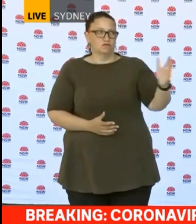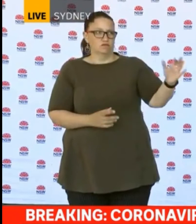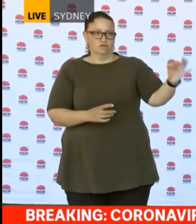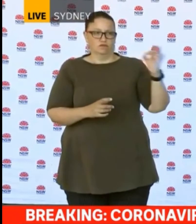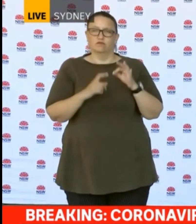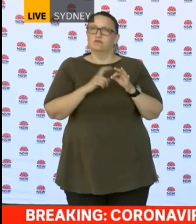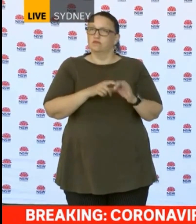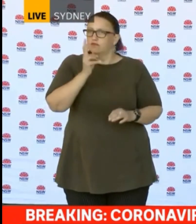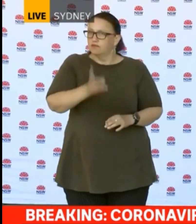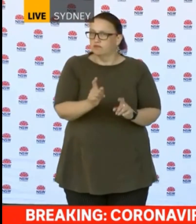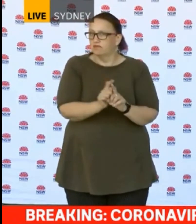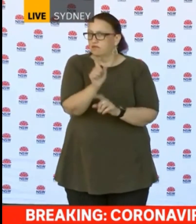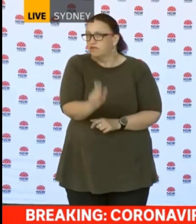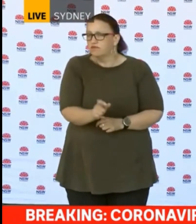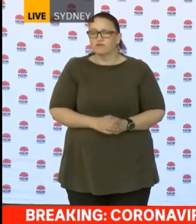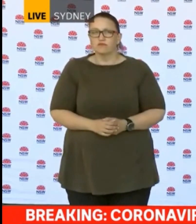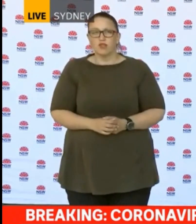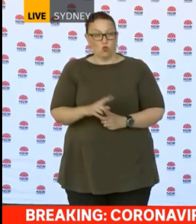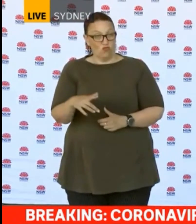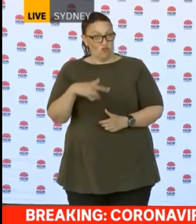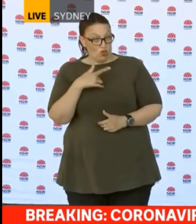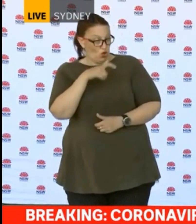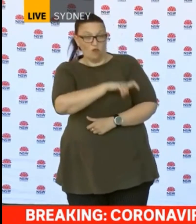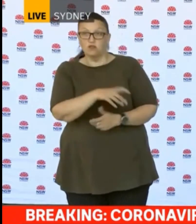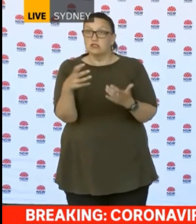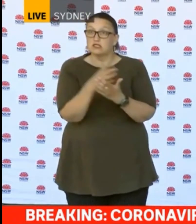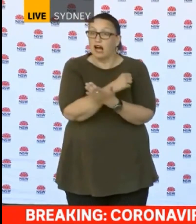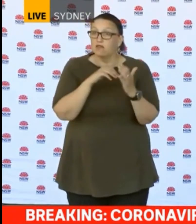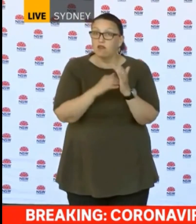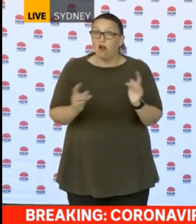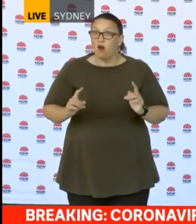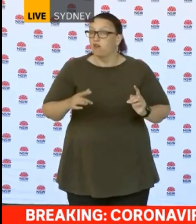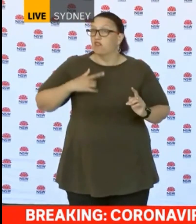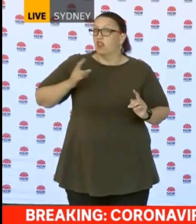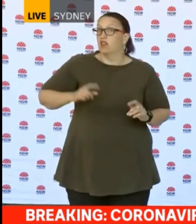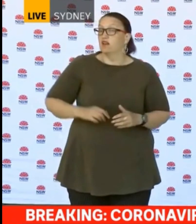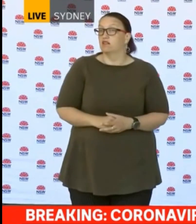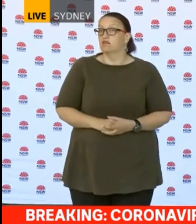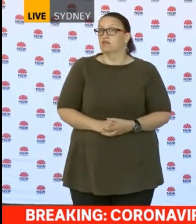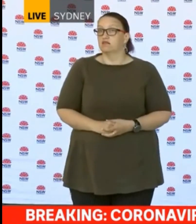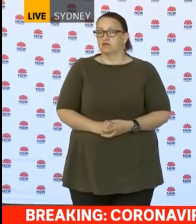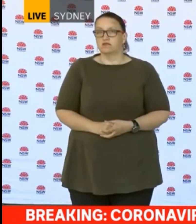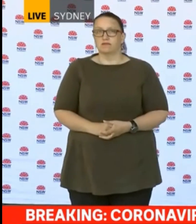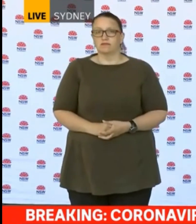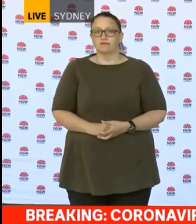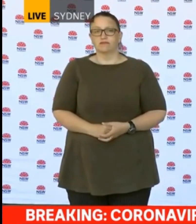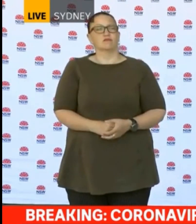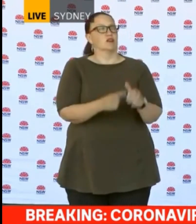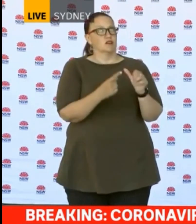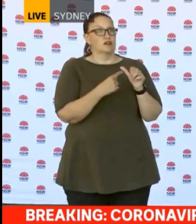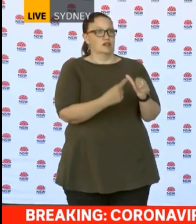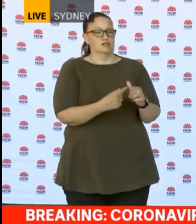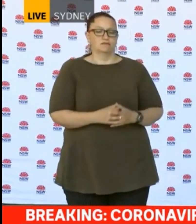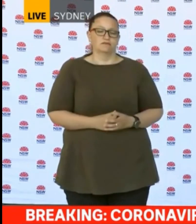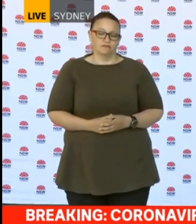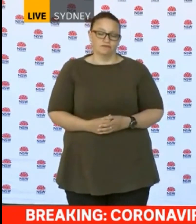then are you that we're at the safest point? The measures in place now are the best they can be? We've put in a lot of